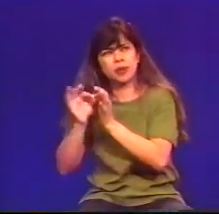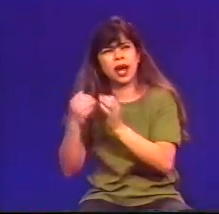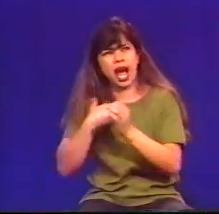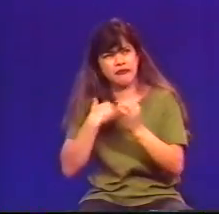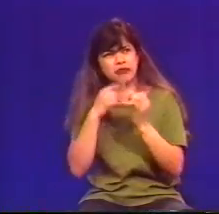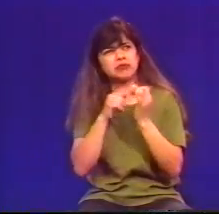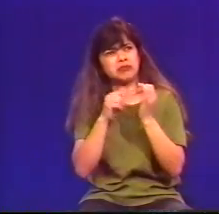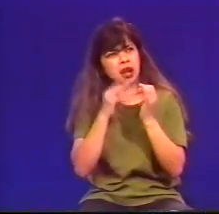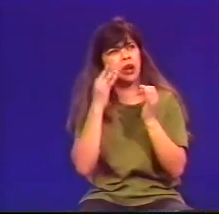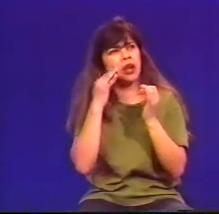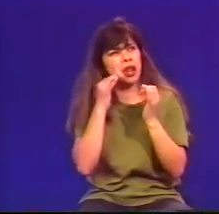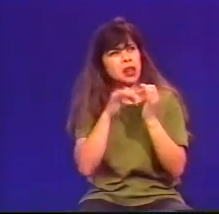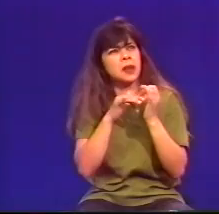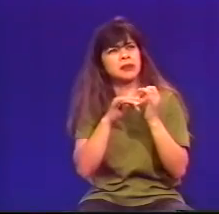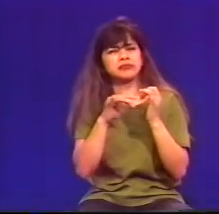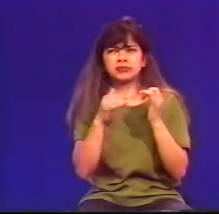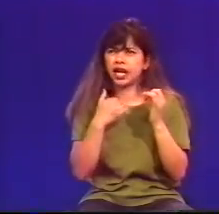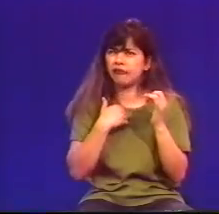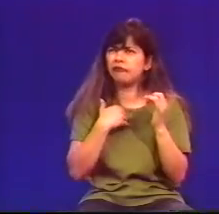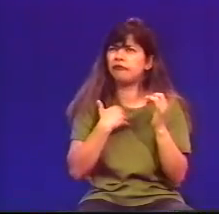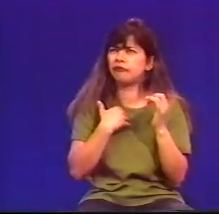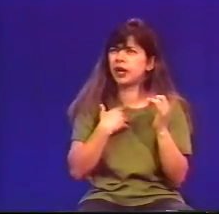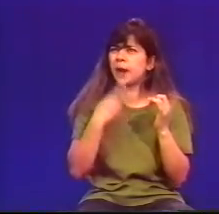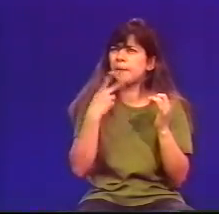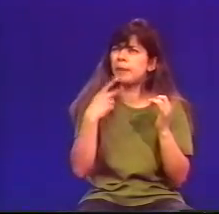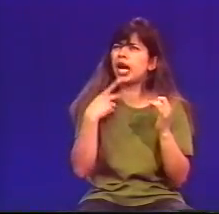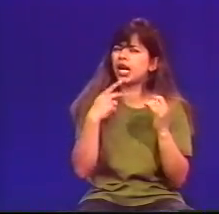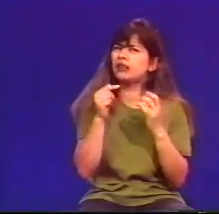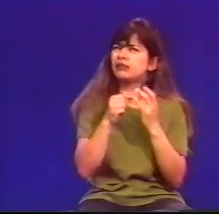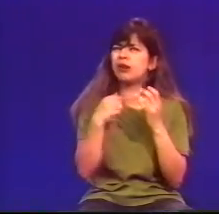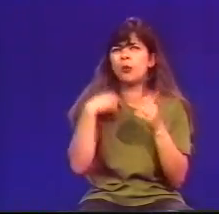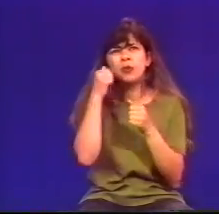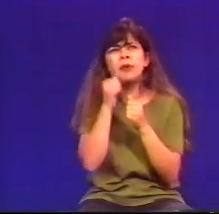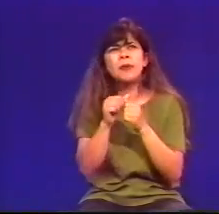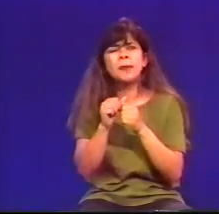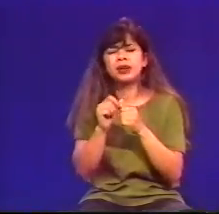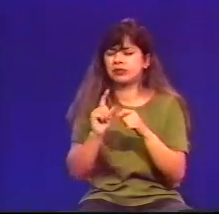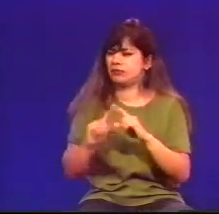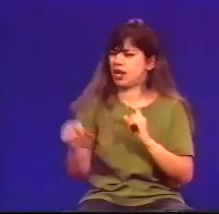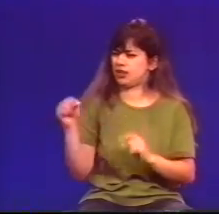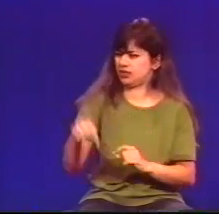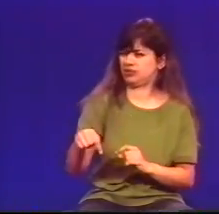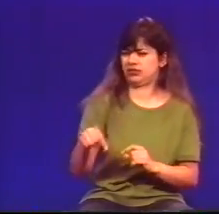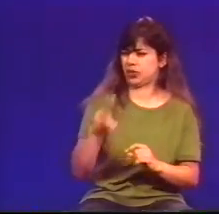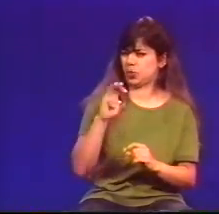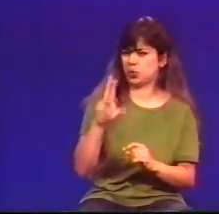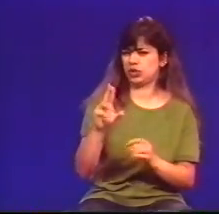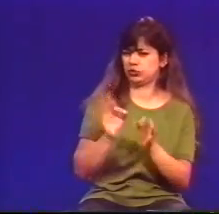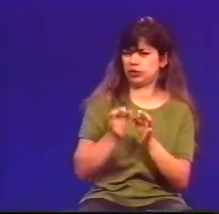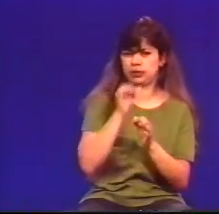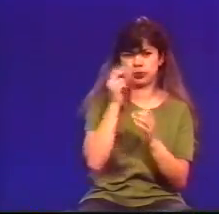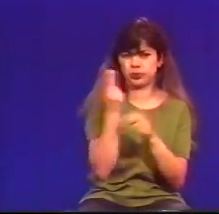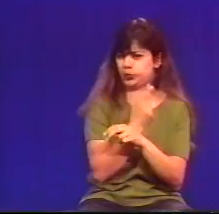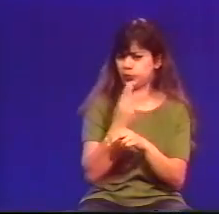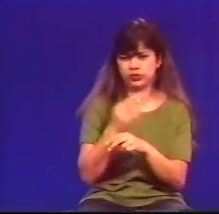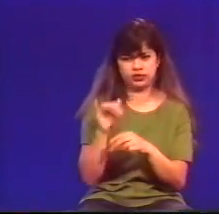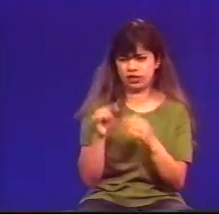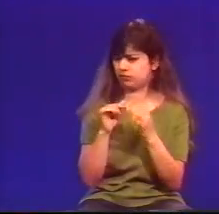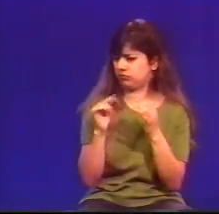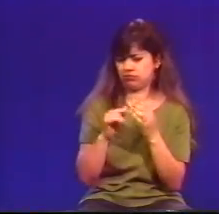well, my interpreter in Houston at the community college always had pink nail polish and never apologized to me for